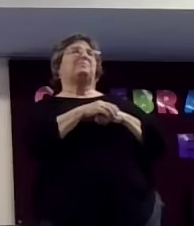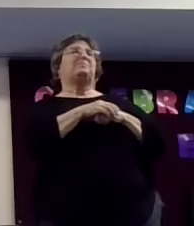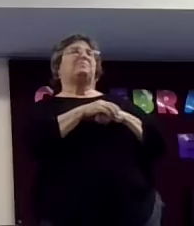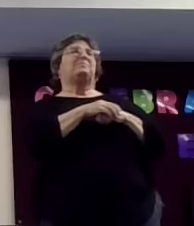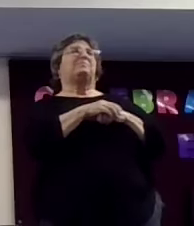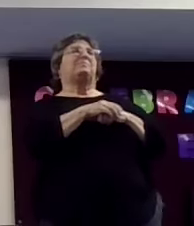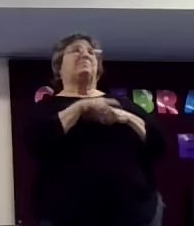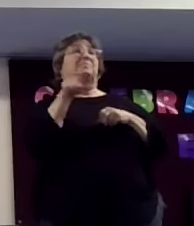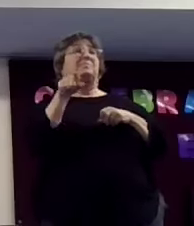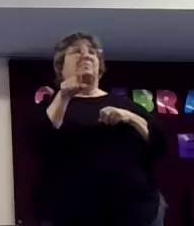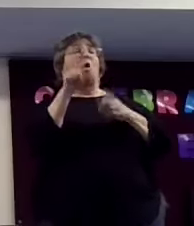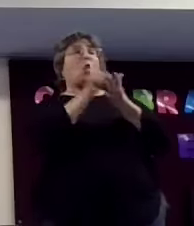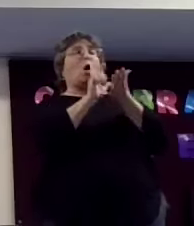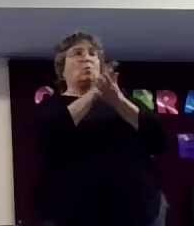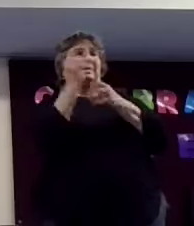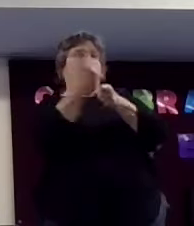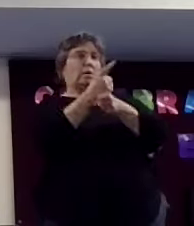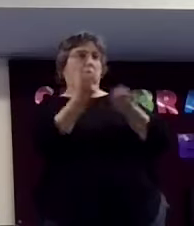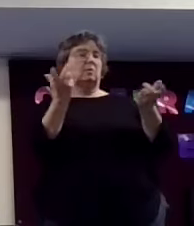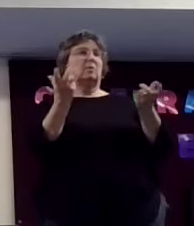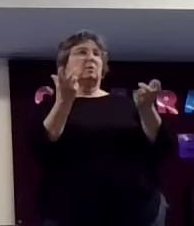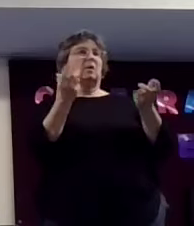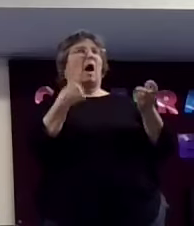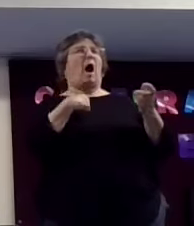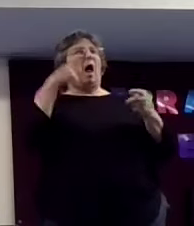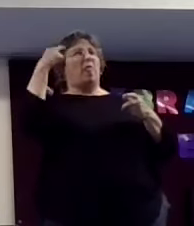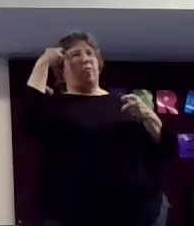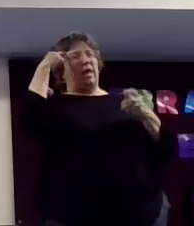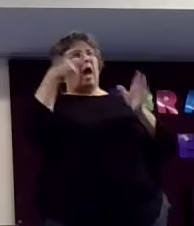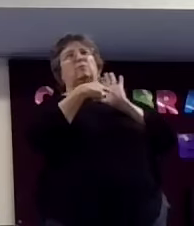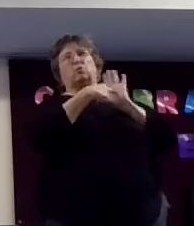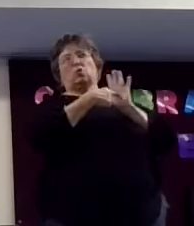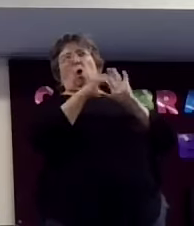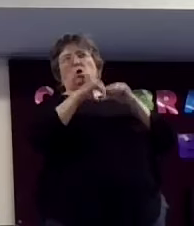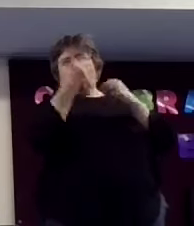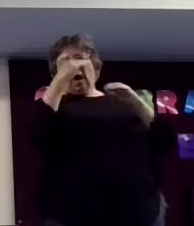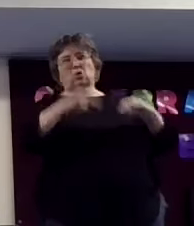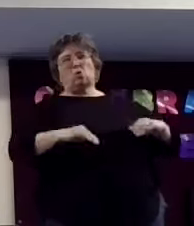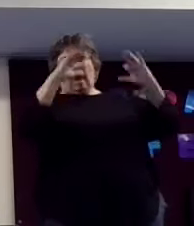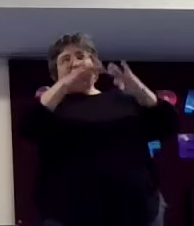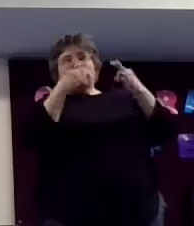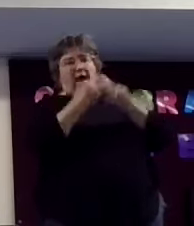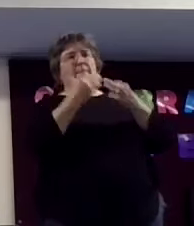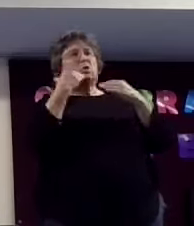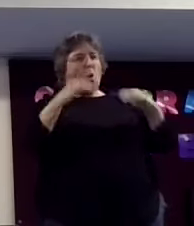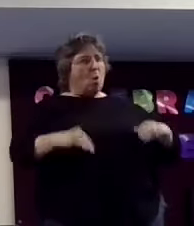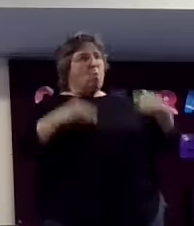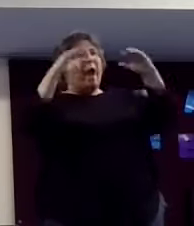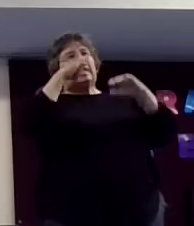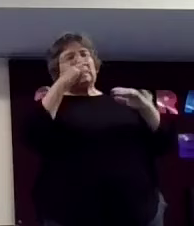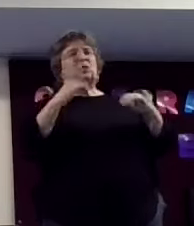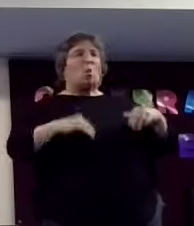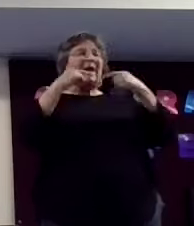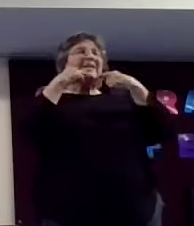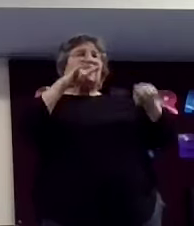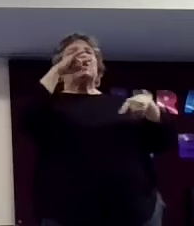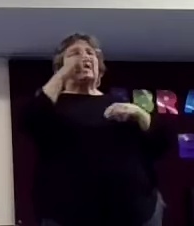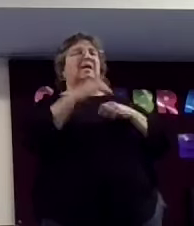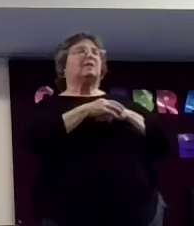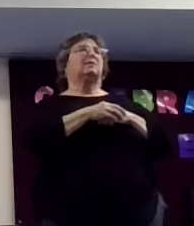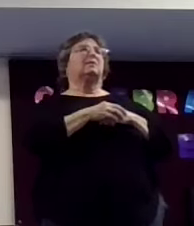And he's going to law school next year. So I think I've shown I know how to raise a family, I know how to raise kids, raise successful